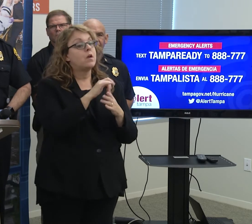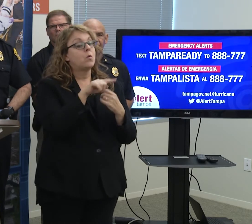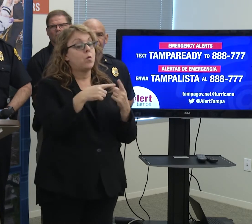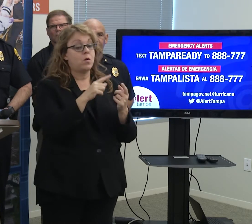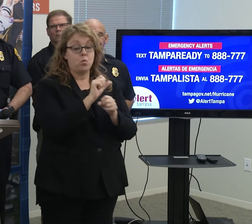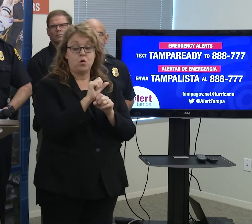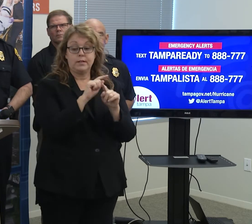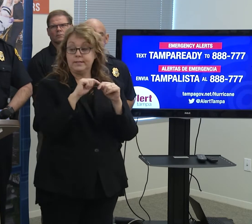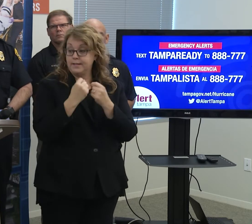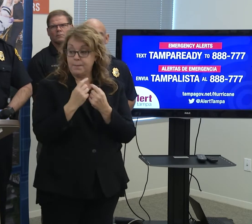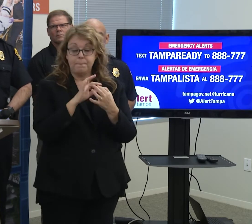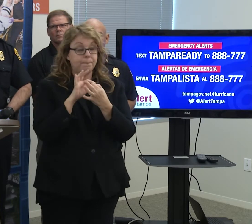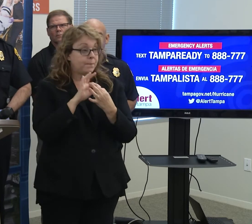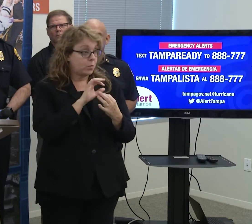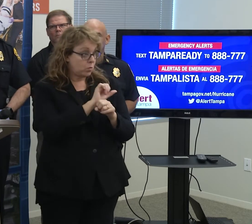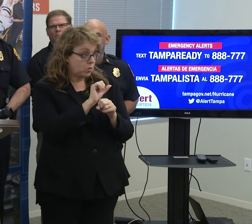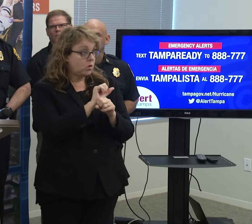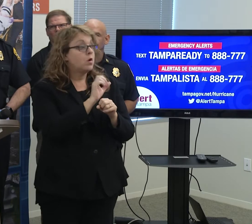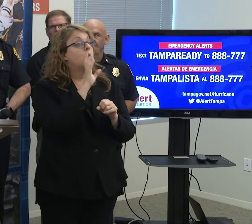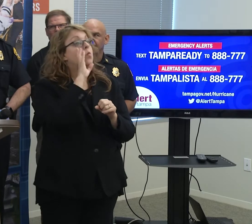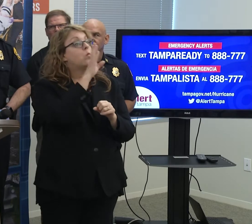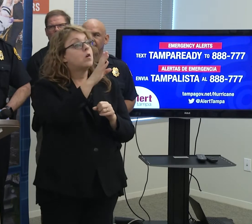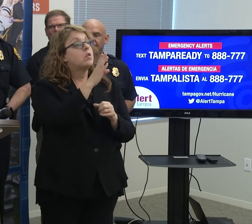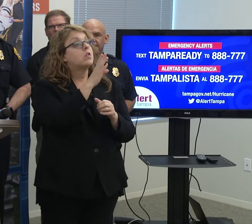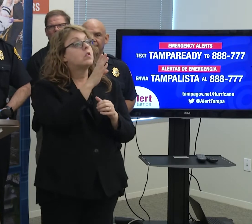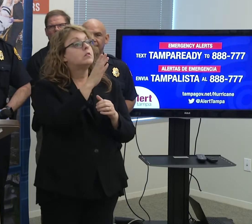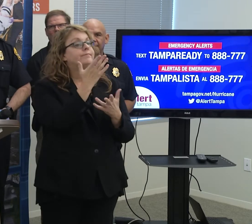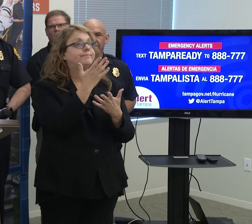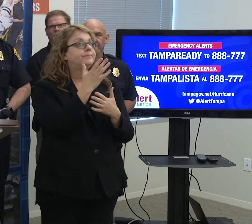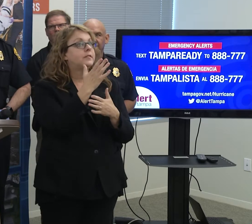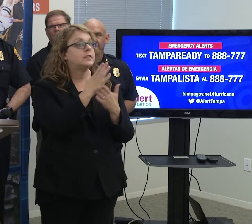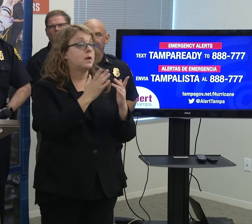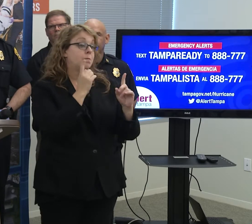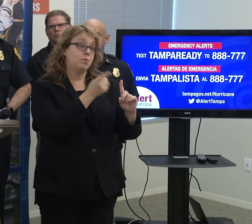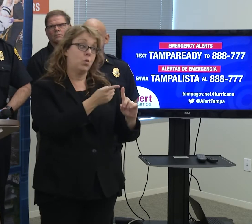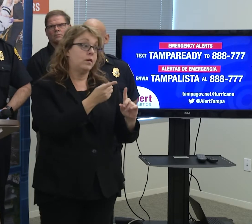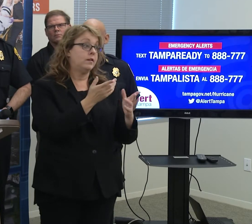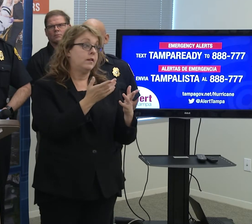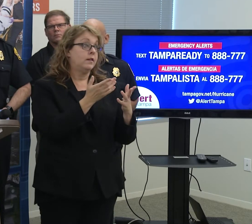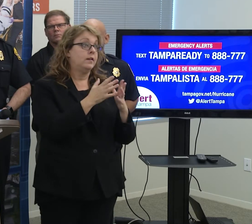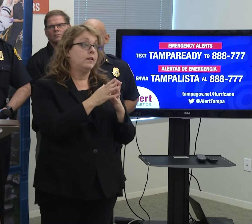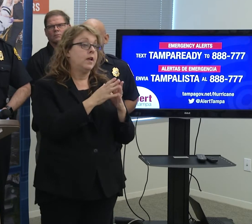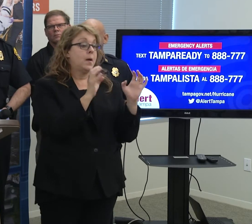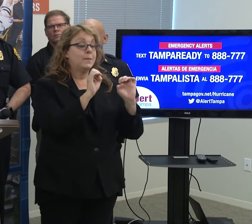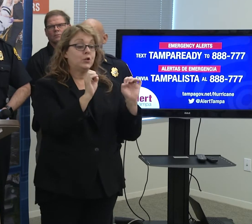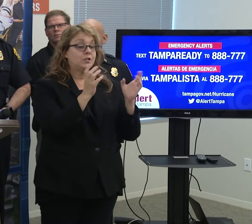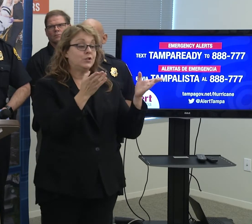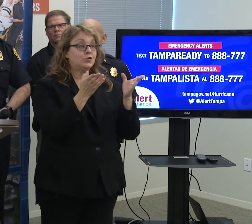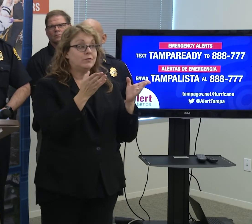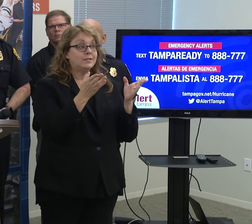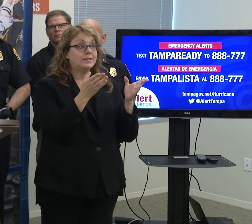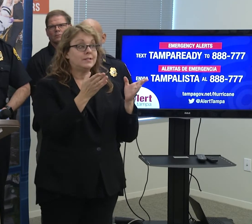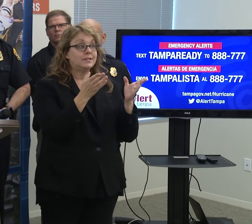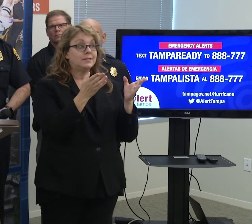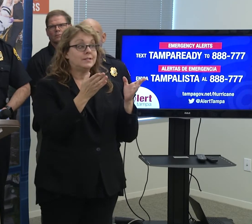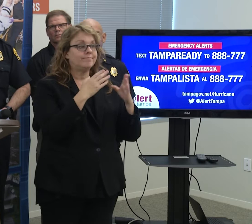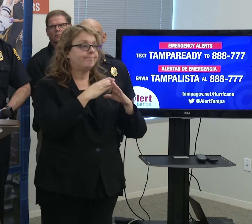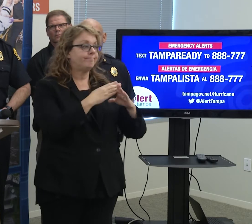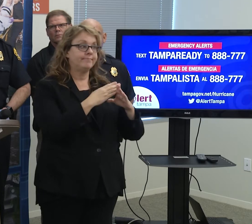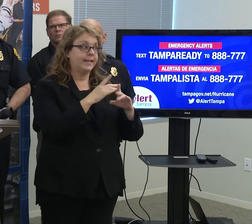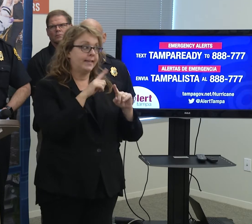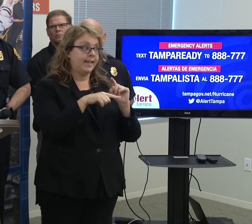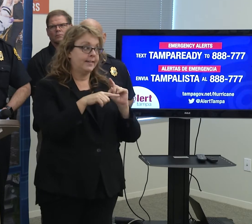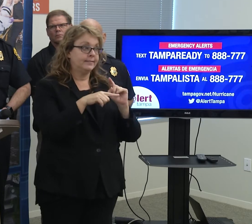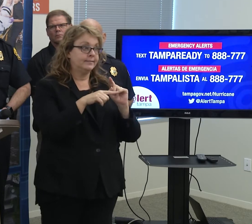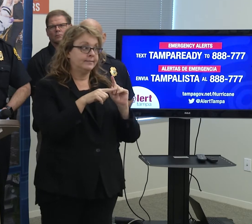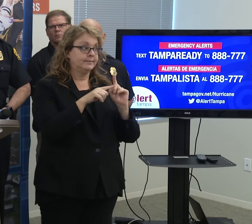we work as a team and we work together, there will be a certain point, perhaps, that emergency services will be curtailed,